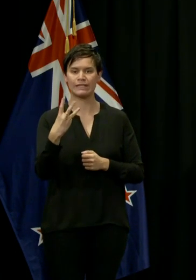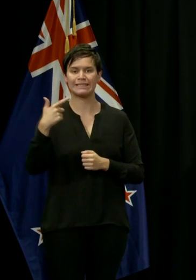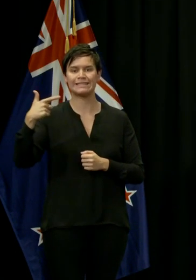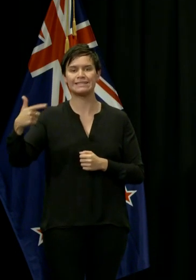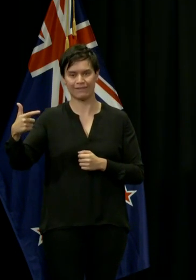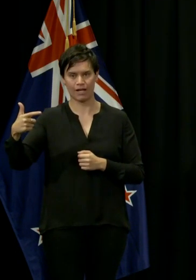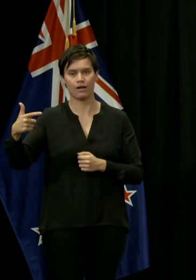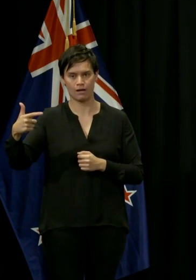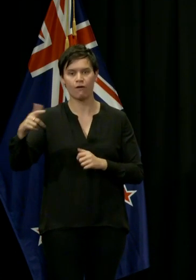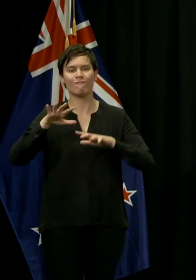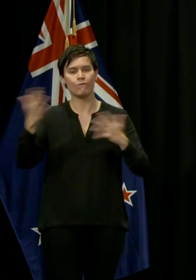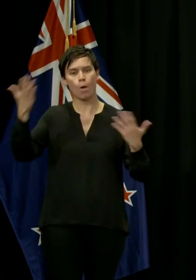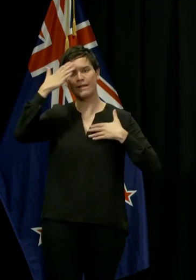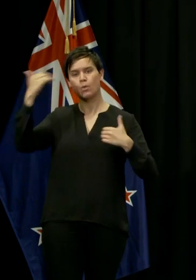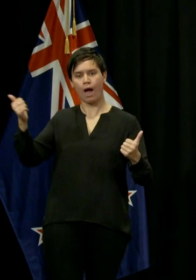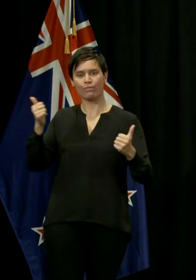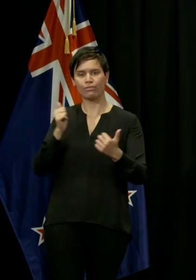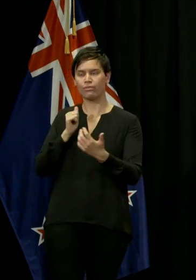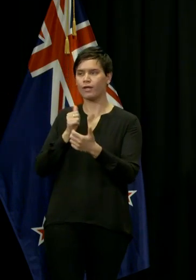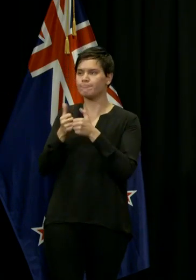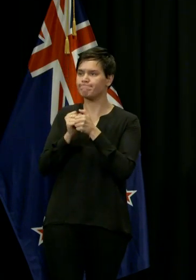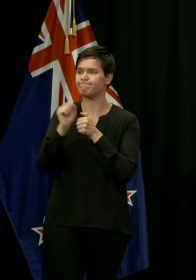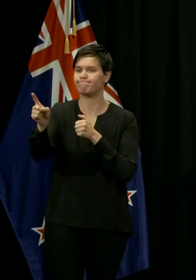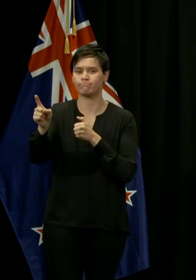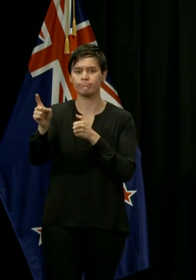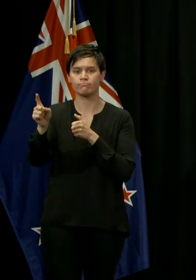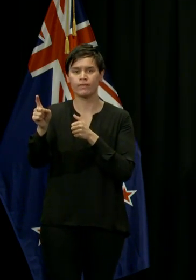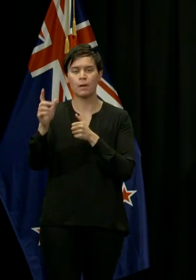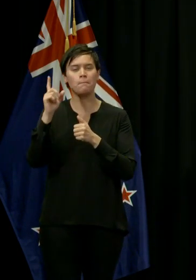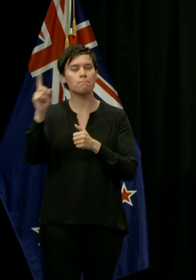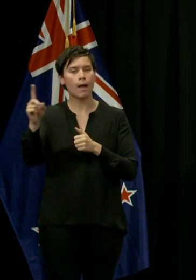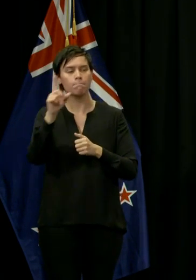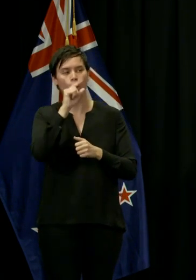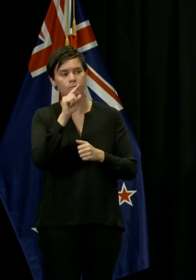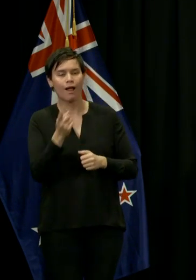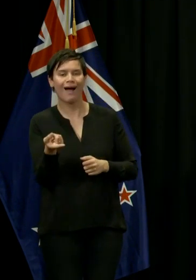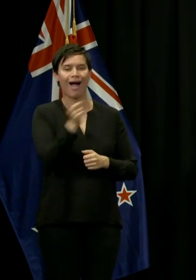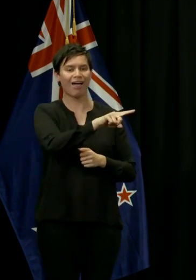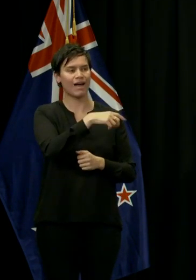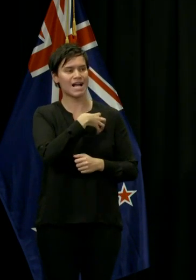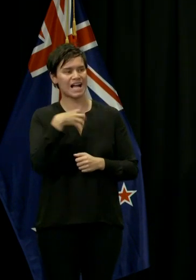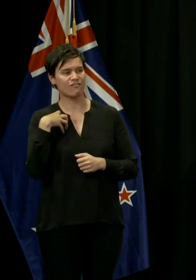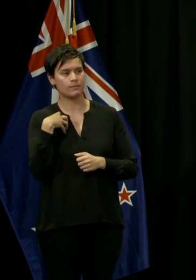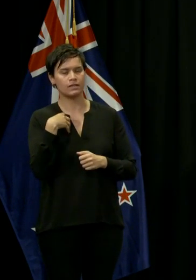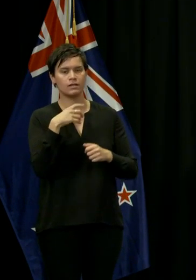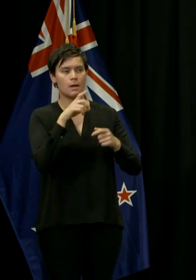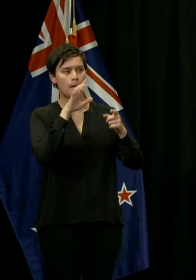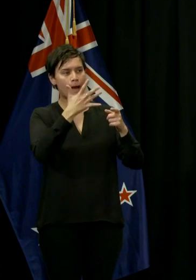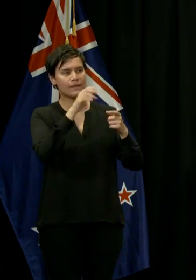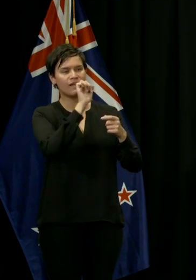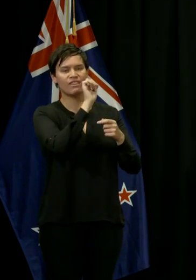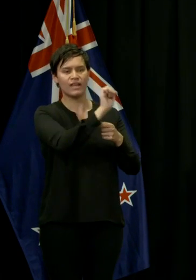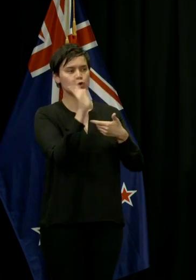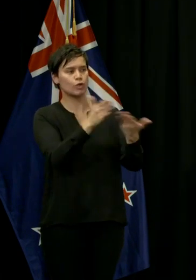call centres and networks to deal with what will actually be for many just that simple feeling of isolation and lack of contact.